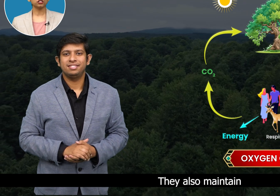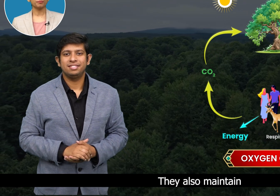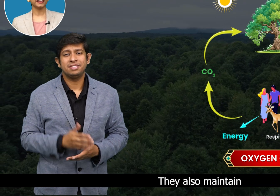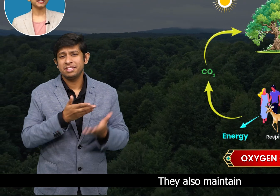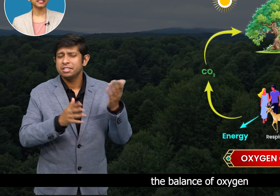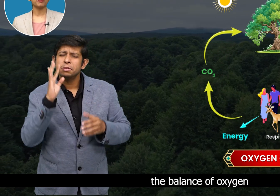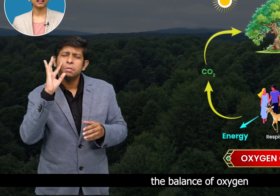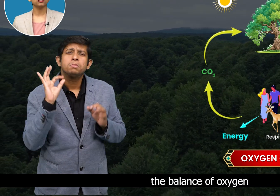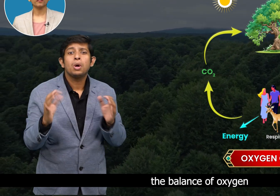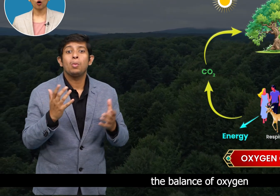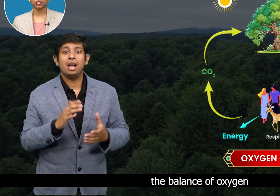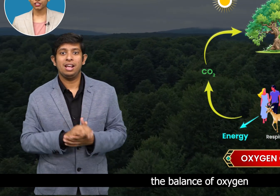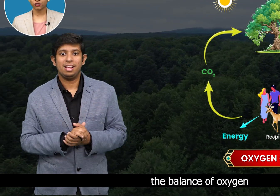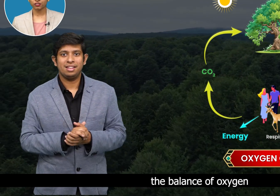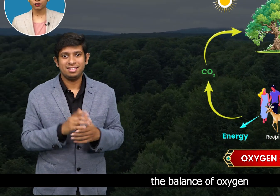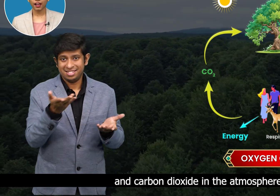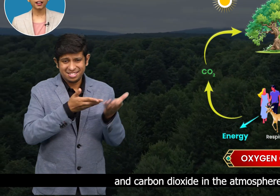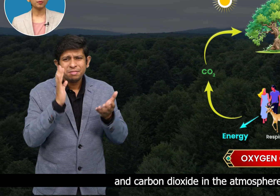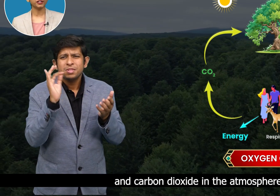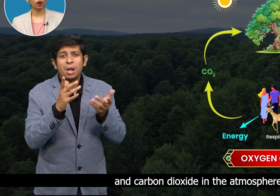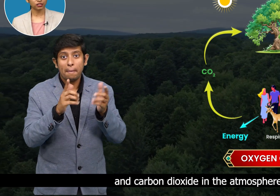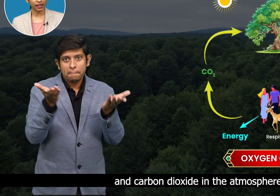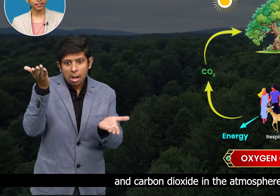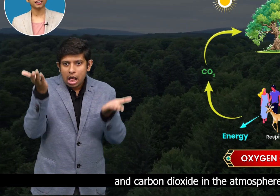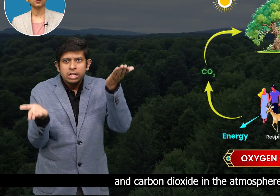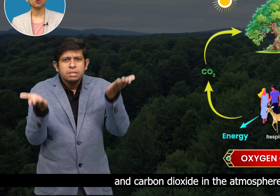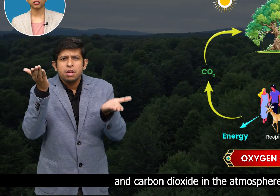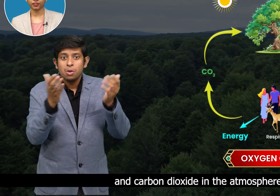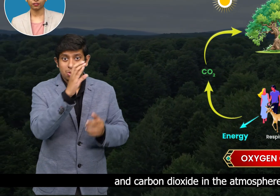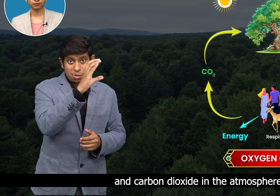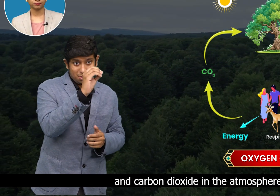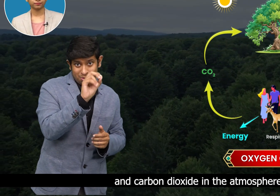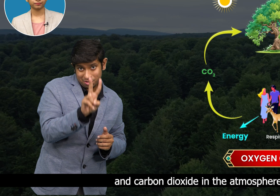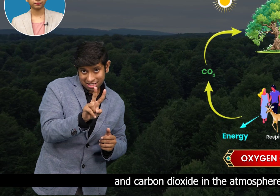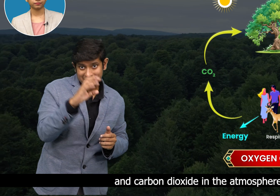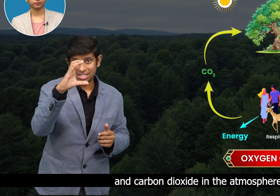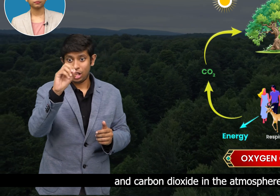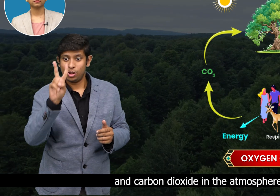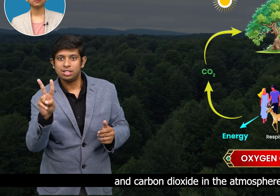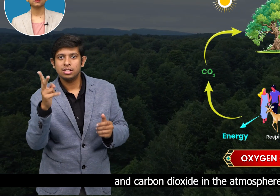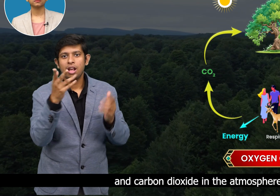They also maintain the balance of oxygen and carbon dioxide in the atmosphere.